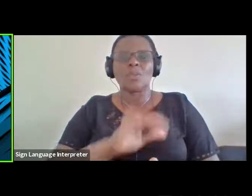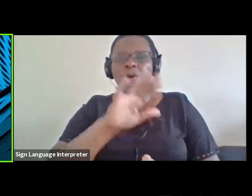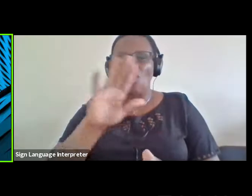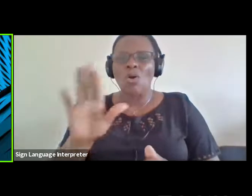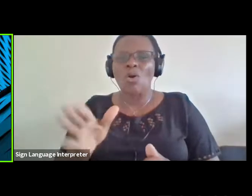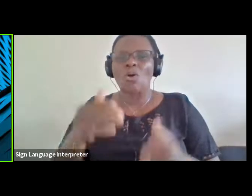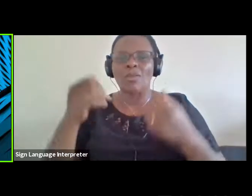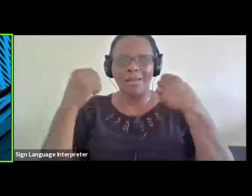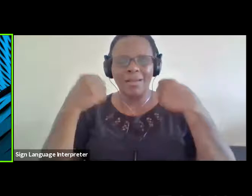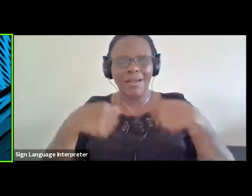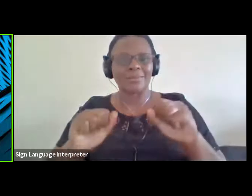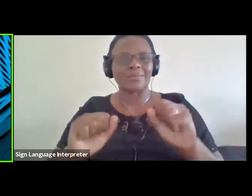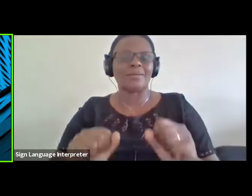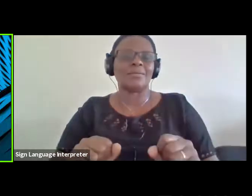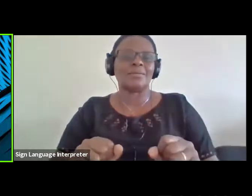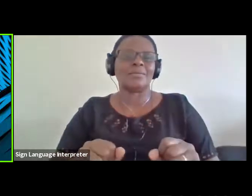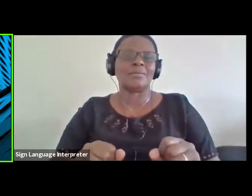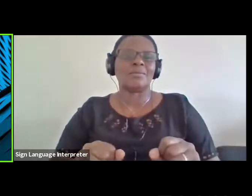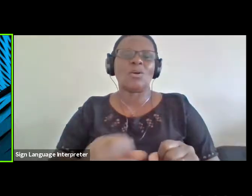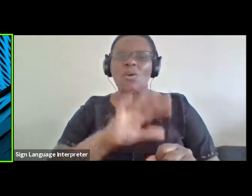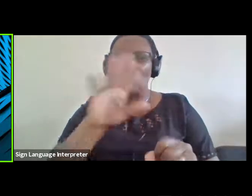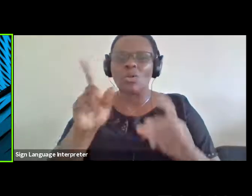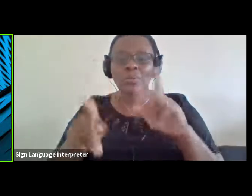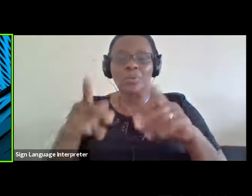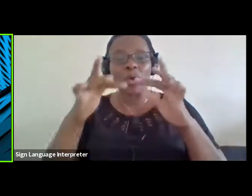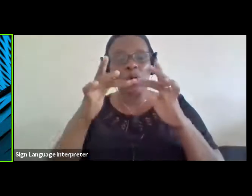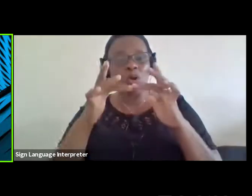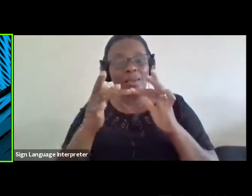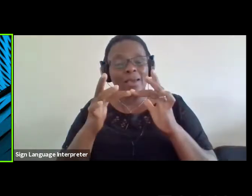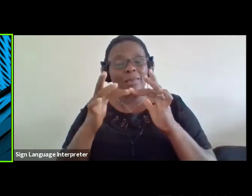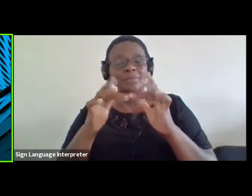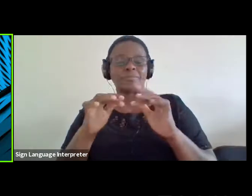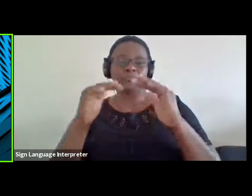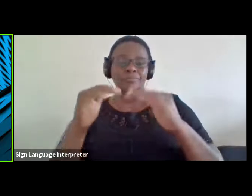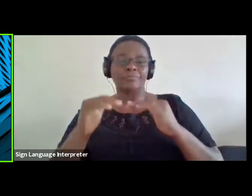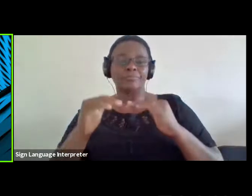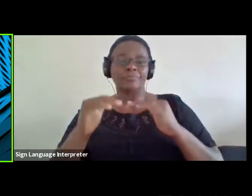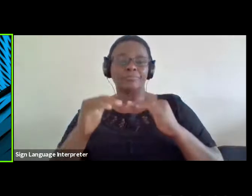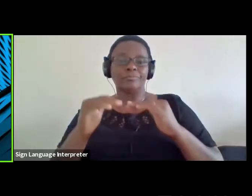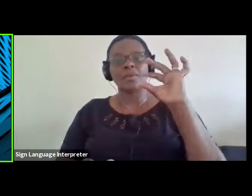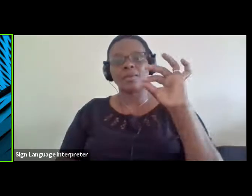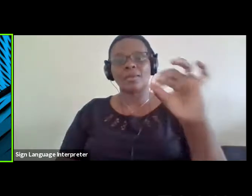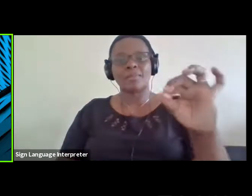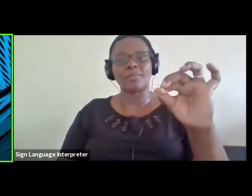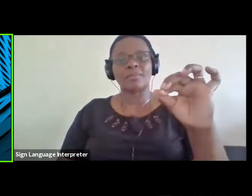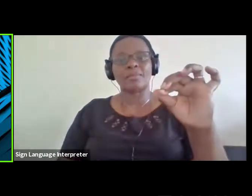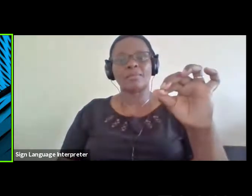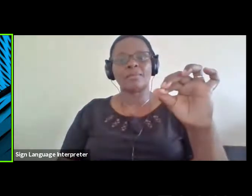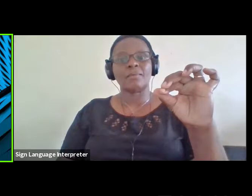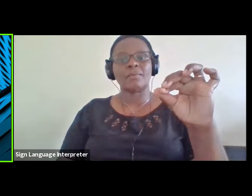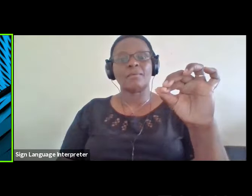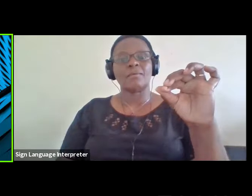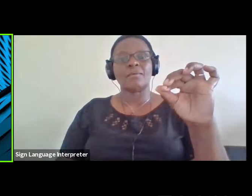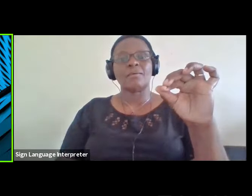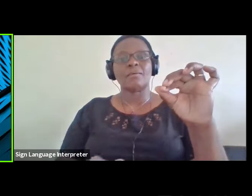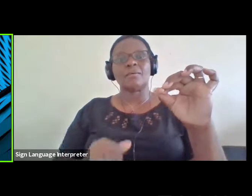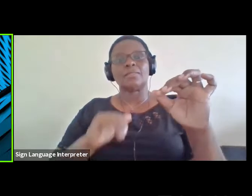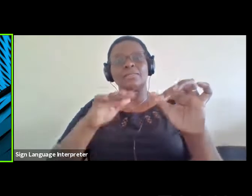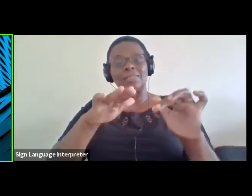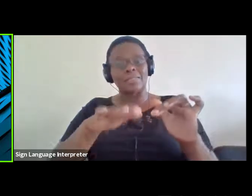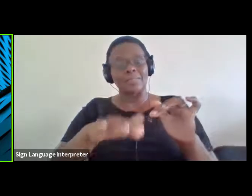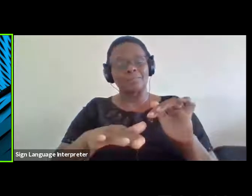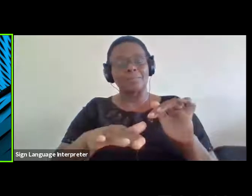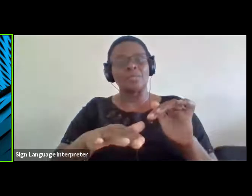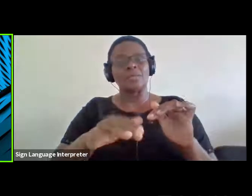everybody online. The eighth is no private hackback, to take steps to prevent non-state